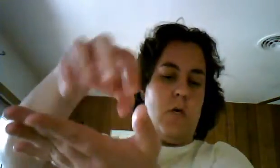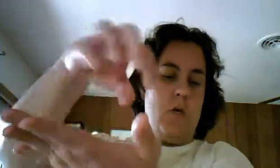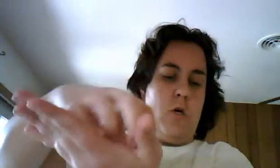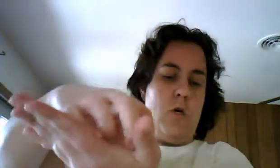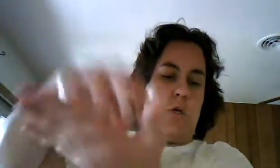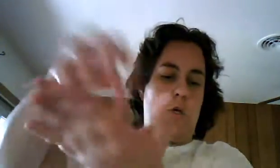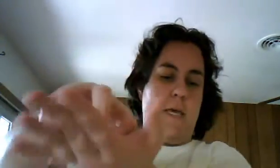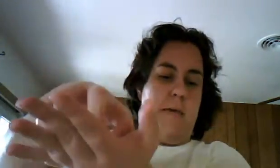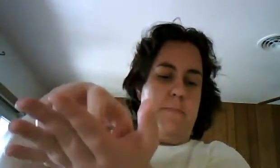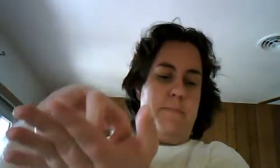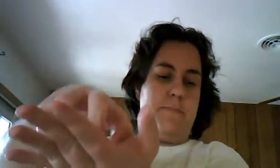Cookie.